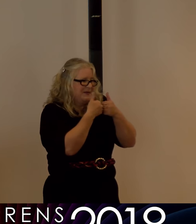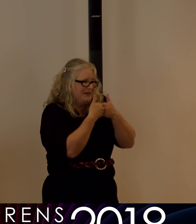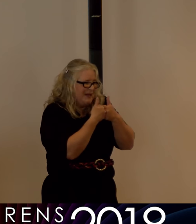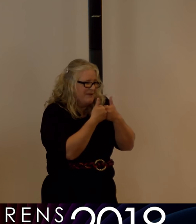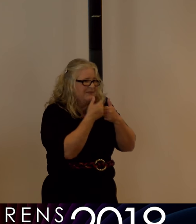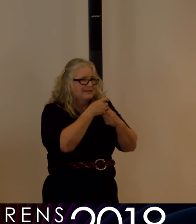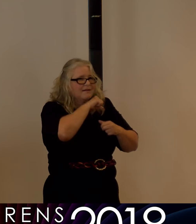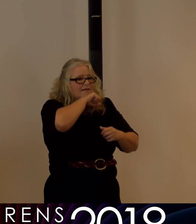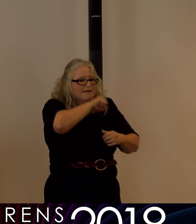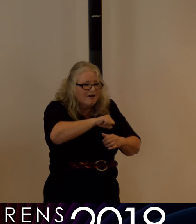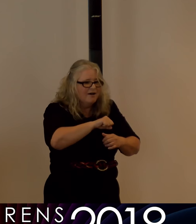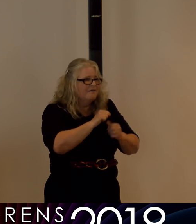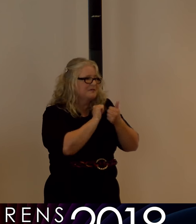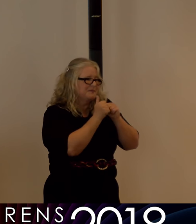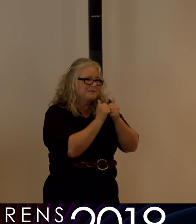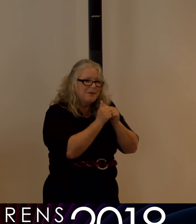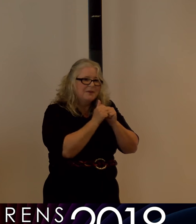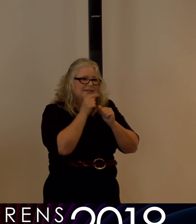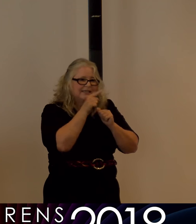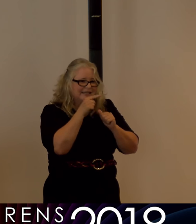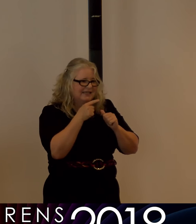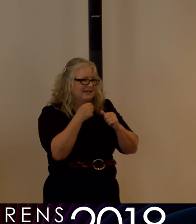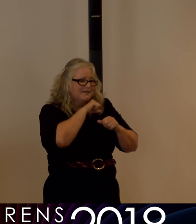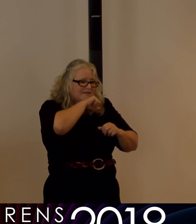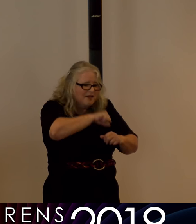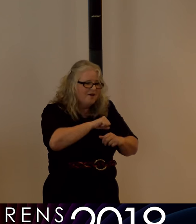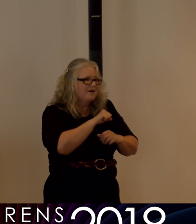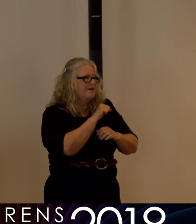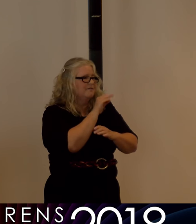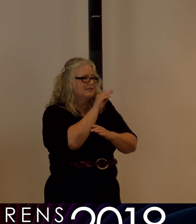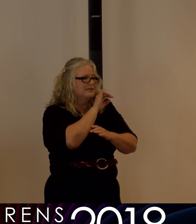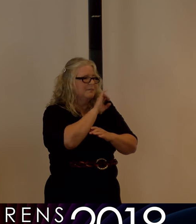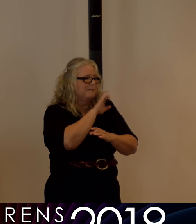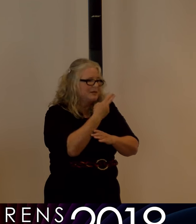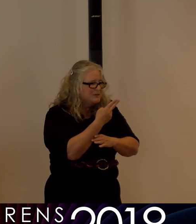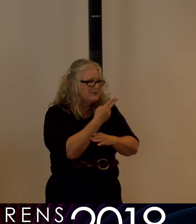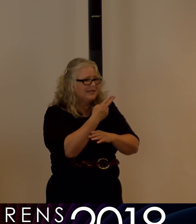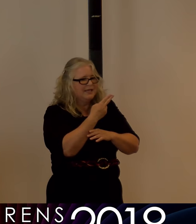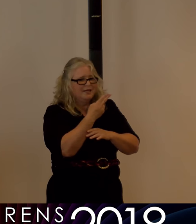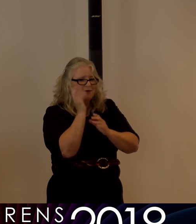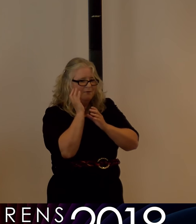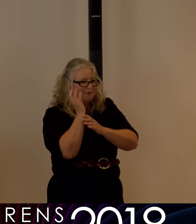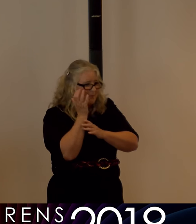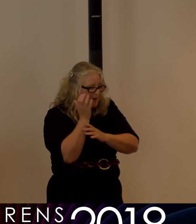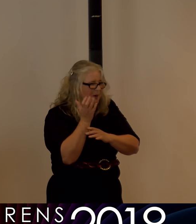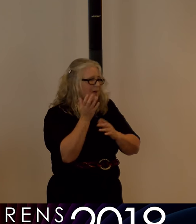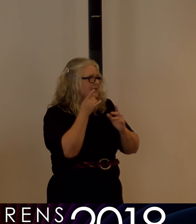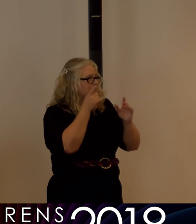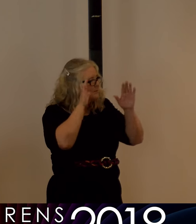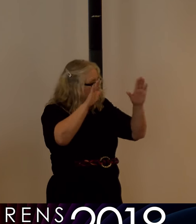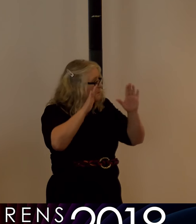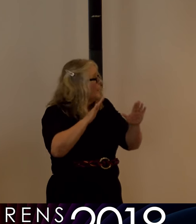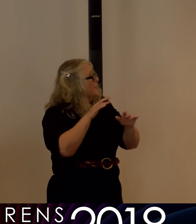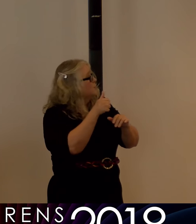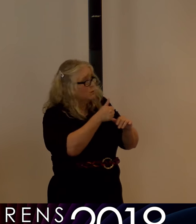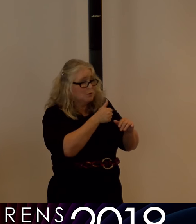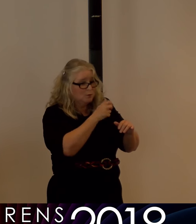more about Michigan football than anyone I've ever met. He's a great traveler. This is him graduating from high